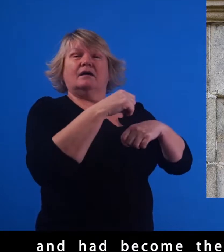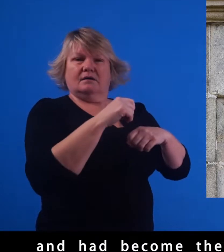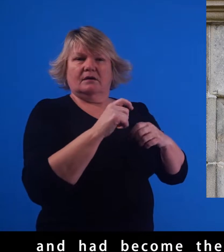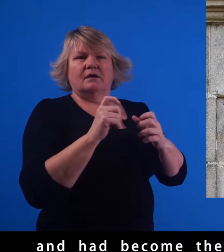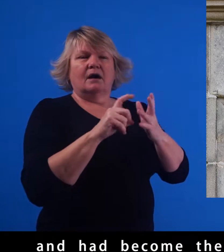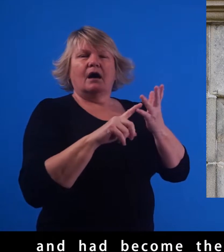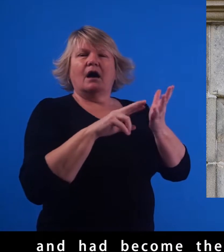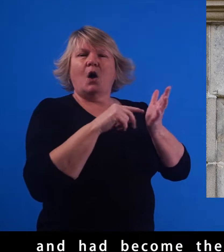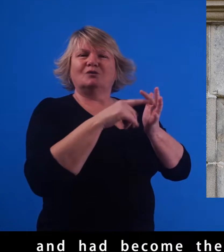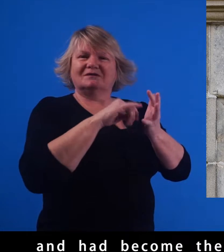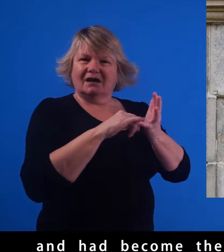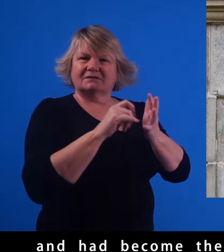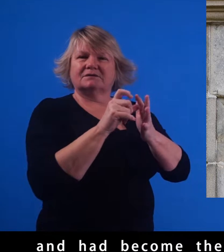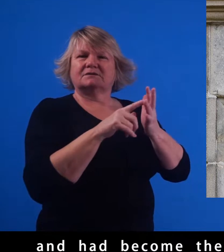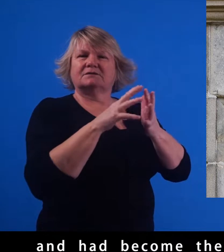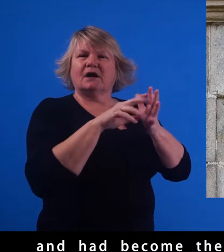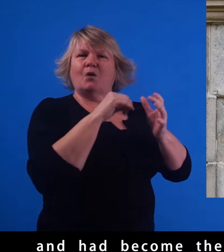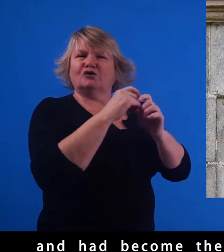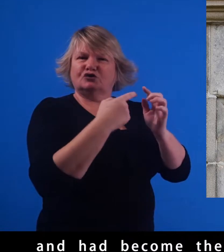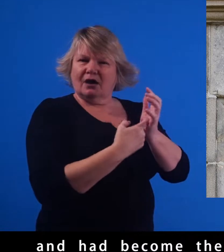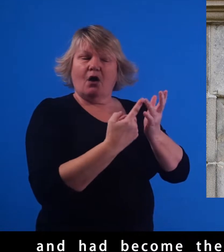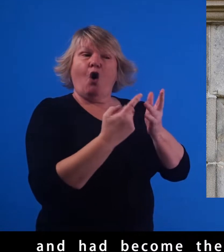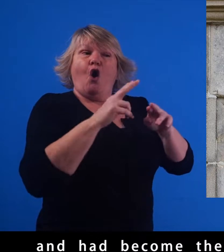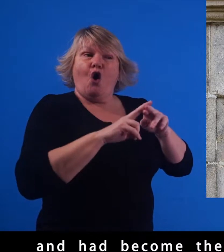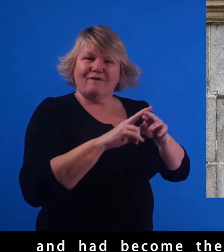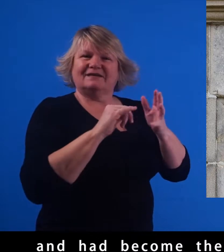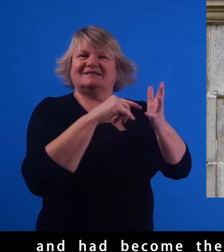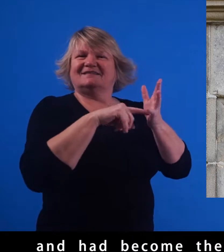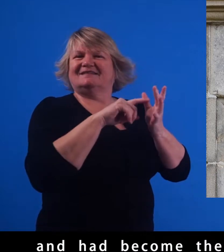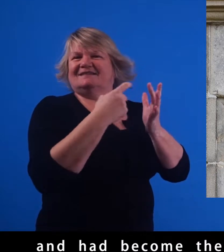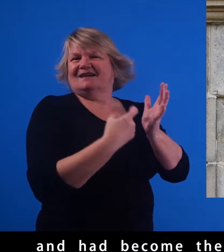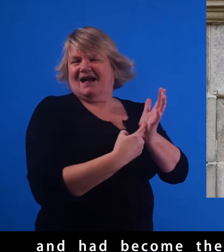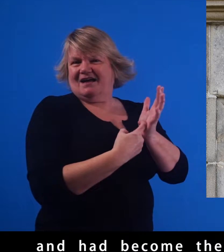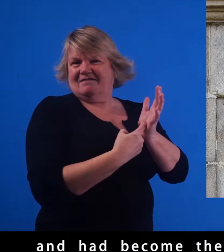and had become the Countess Dowager of Stair.